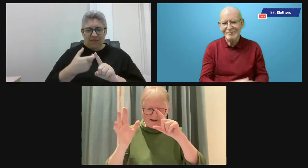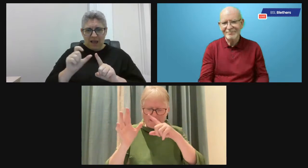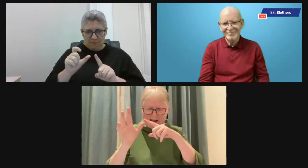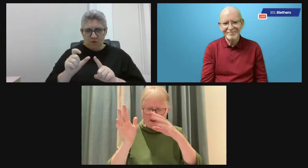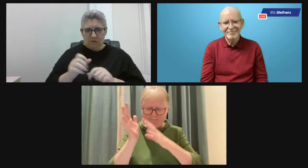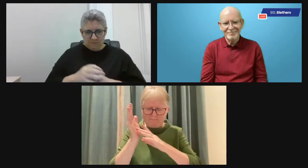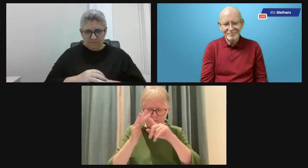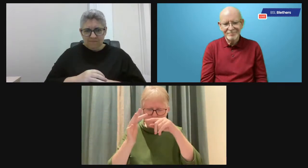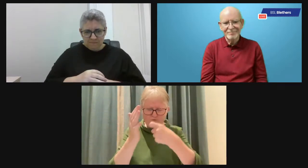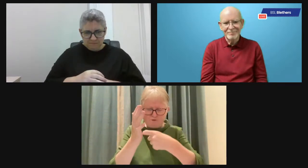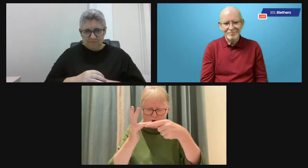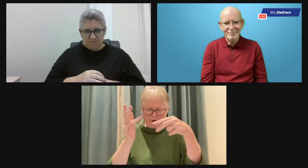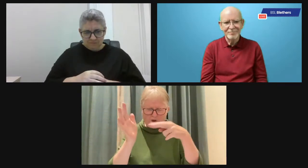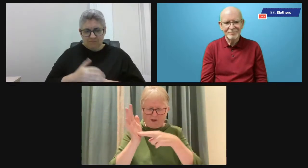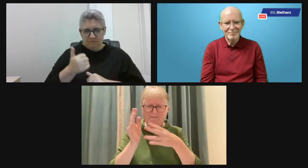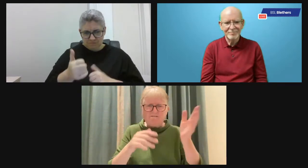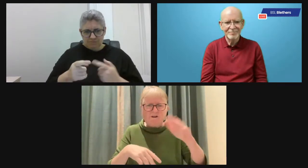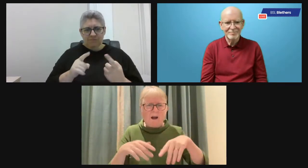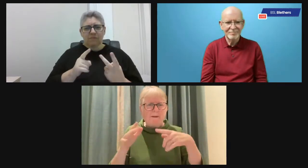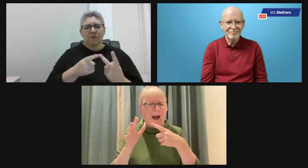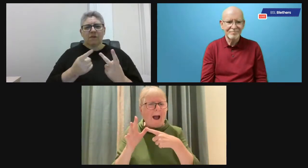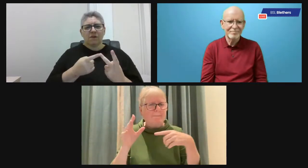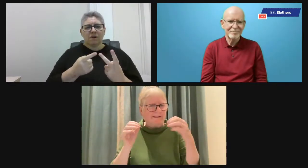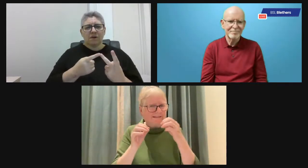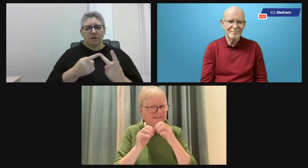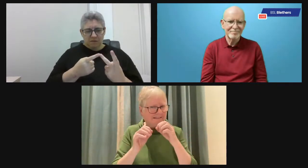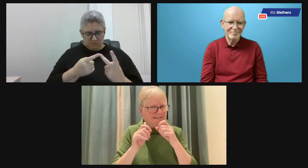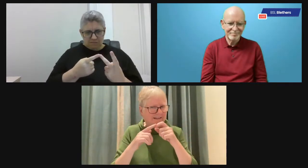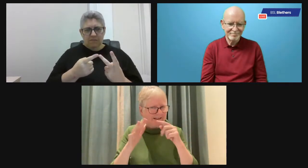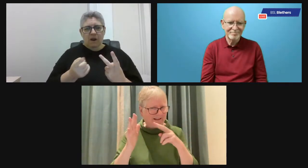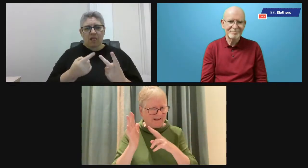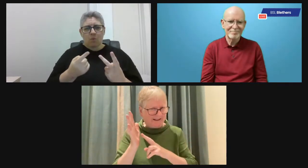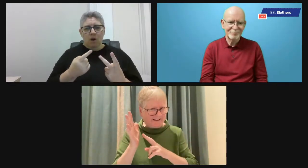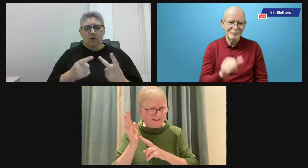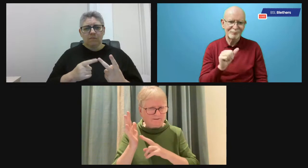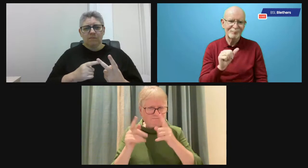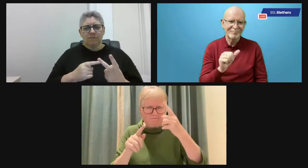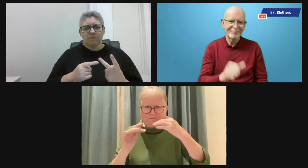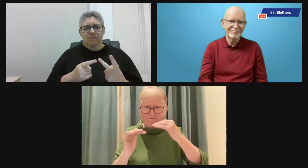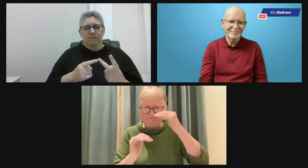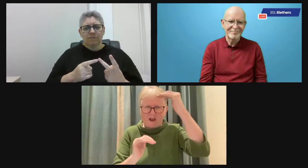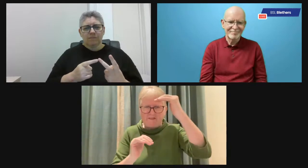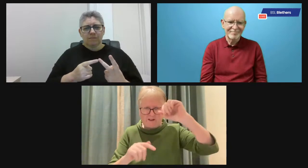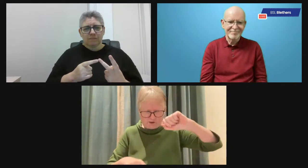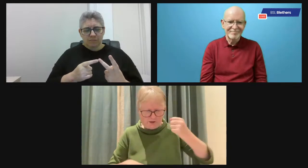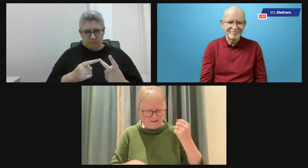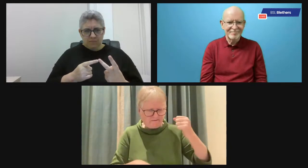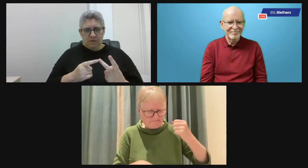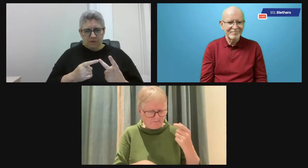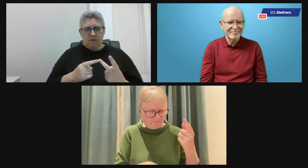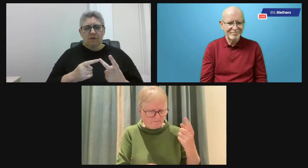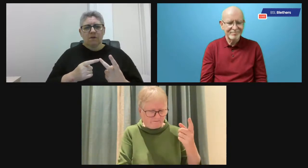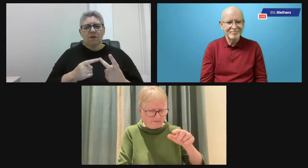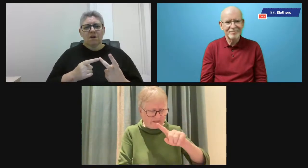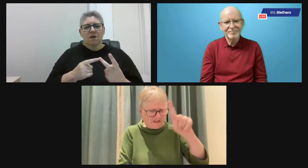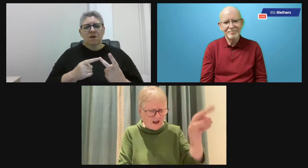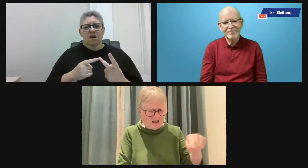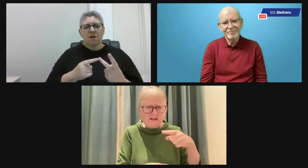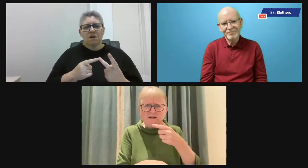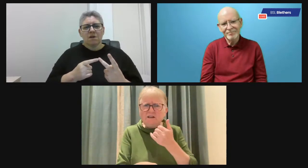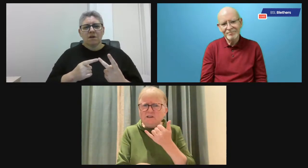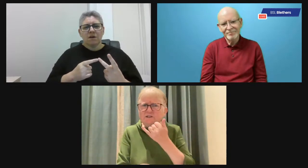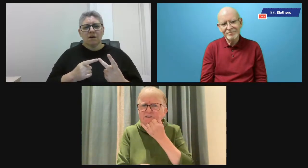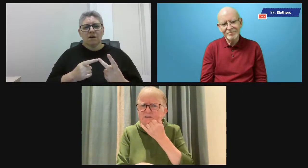Kathleen Cameron. That's it, Kathleen Cameron. Yeah, from Aberdeen, up in Aberdeen there, in the